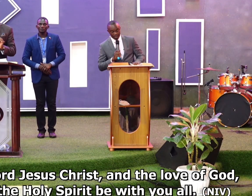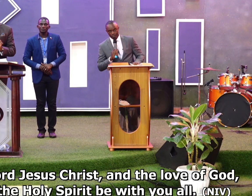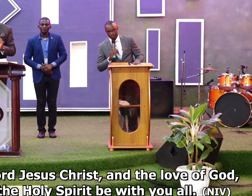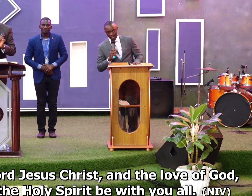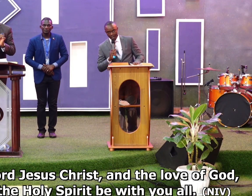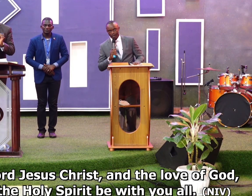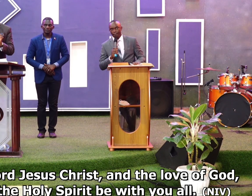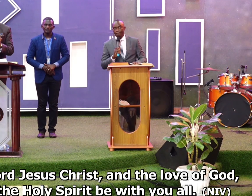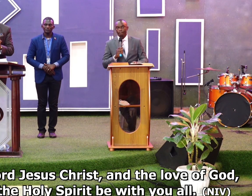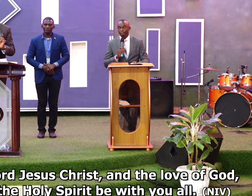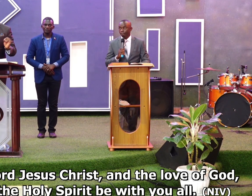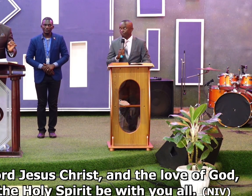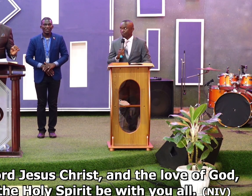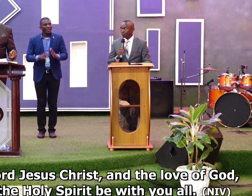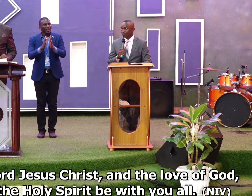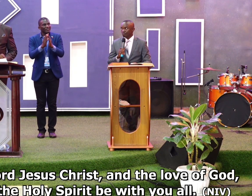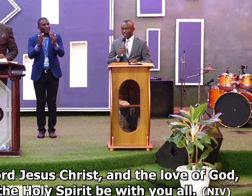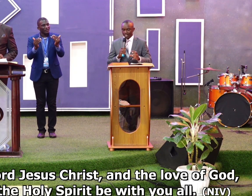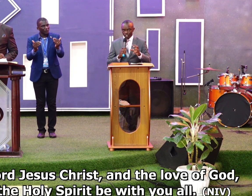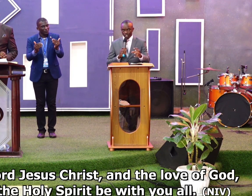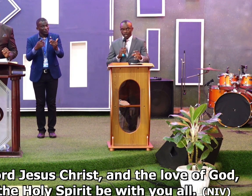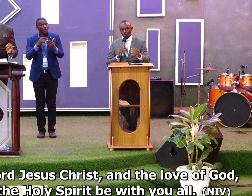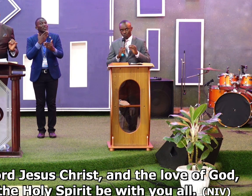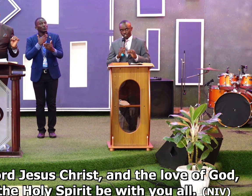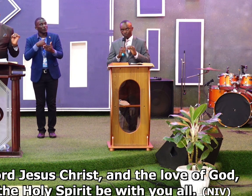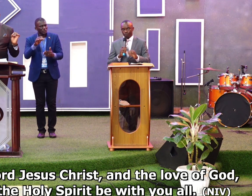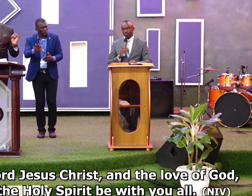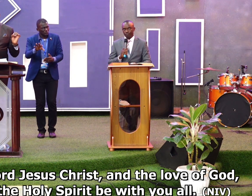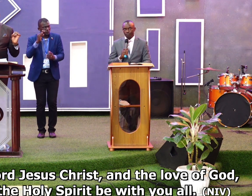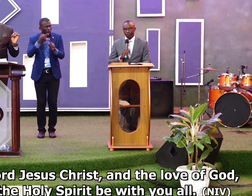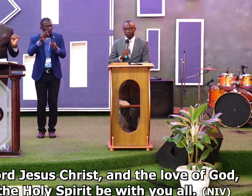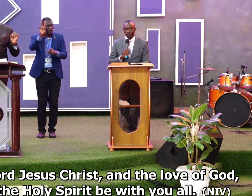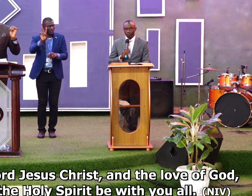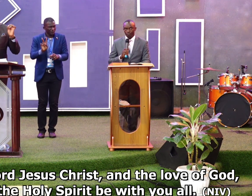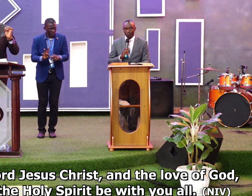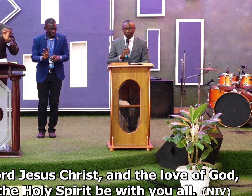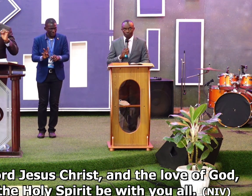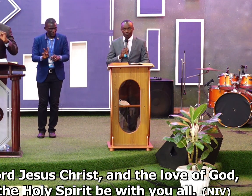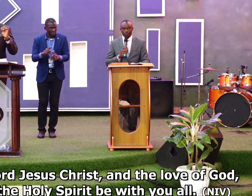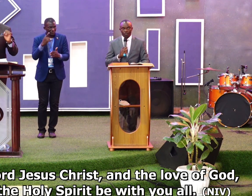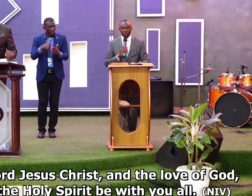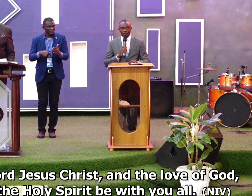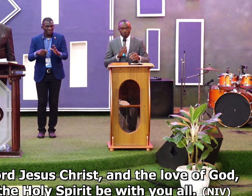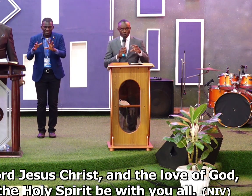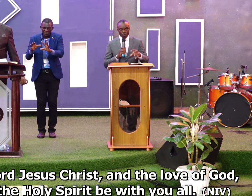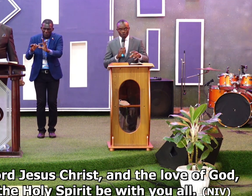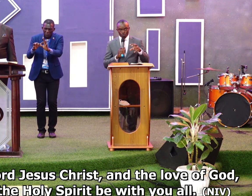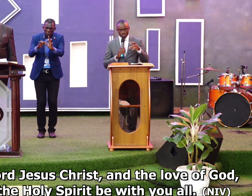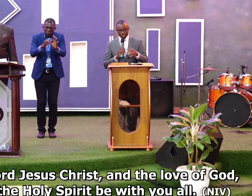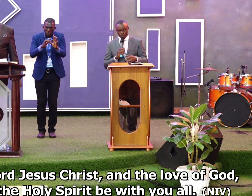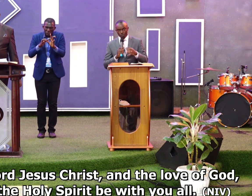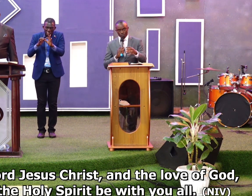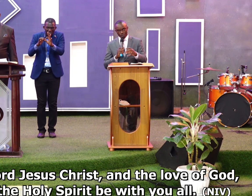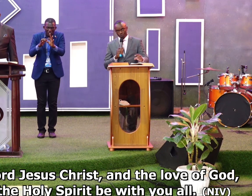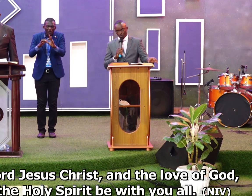nammwe mwenna. And what I want to pick, era kyenjagala okujjayo, is the communion with the Holy Ghost. Weko